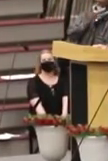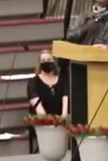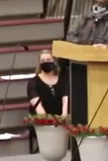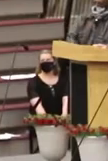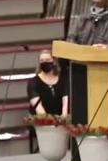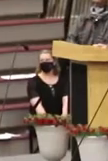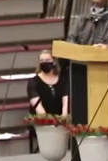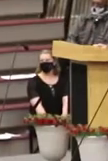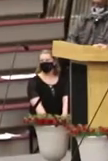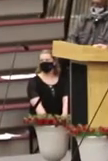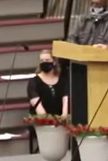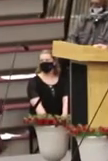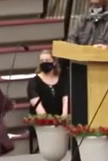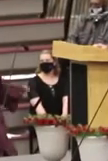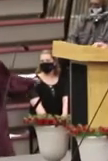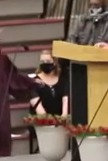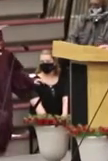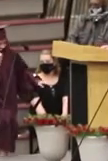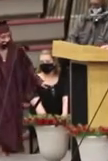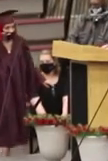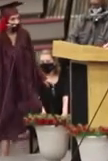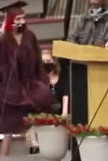Naomi Mary Gomez.